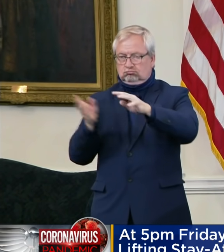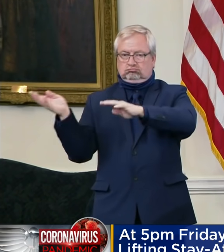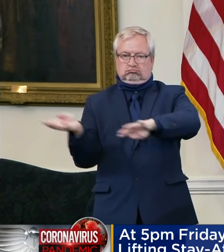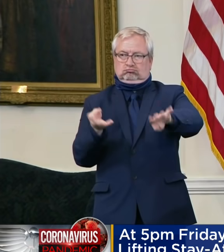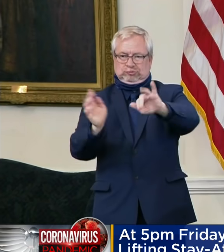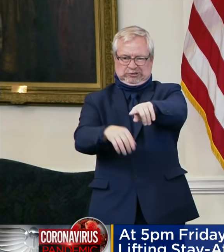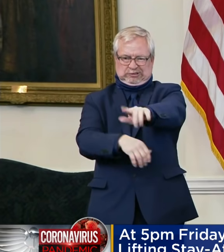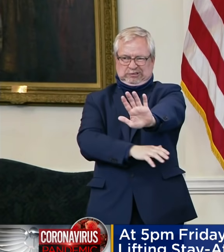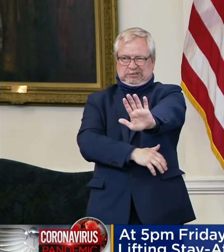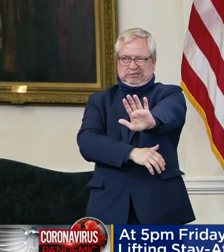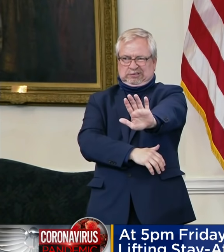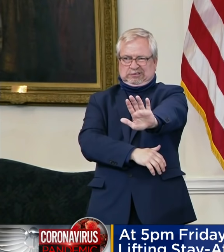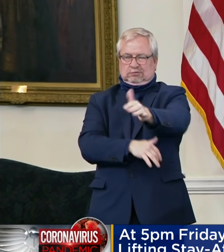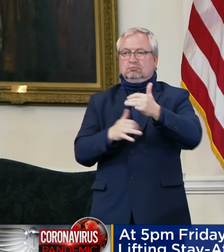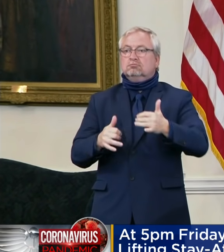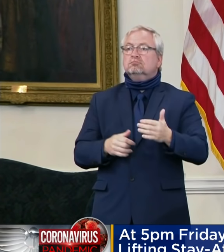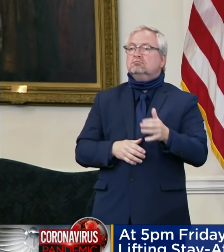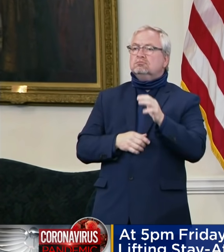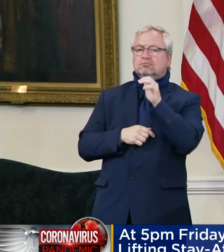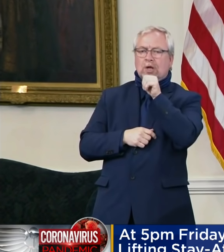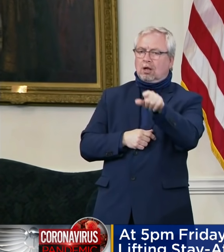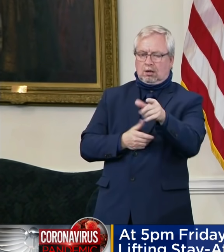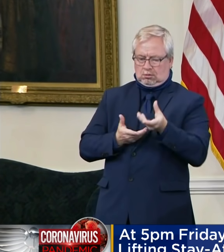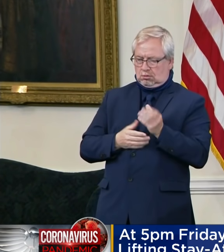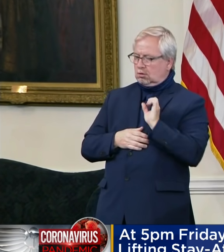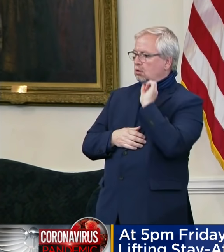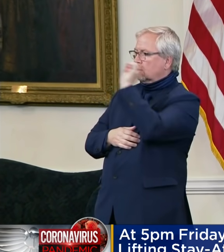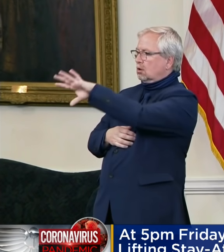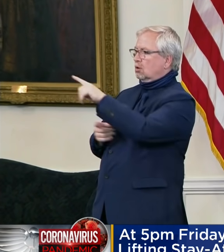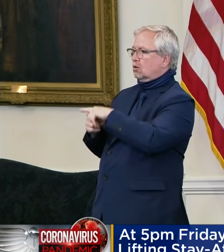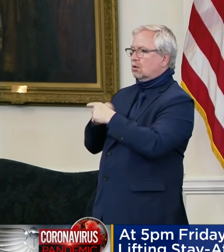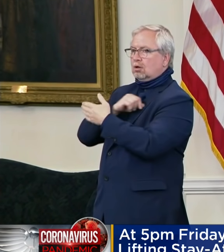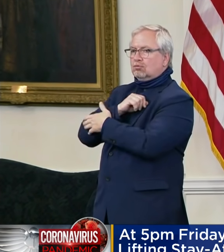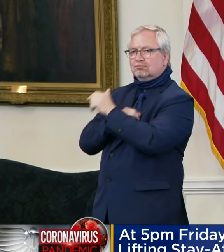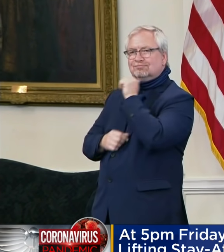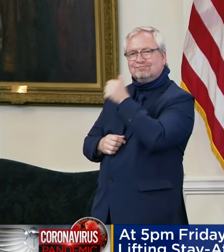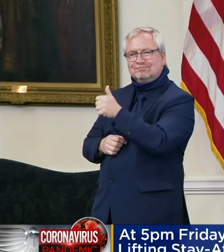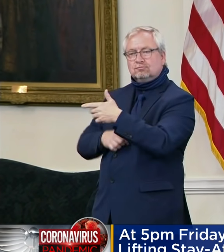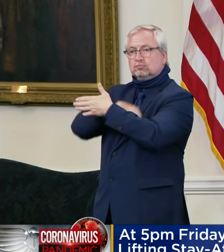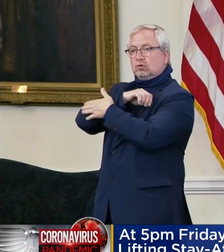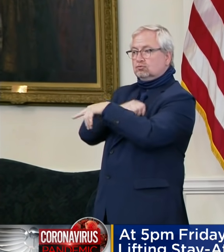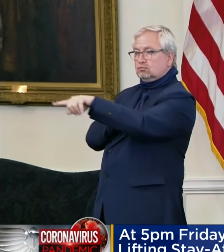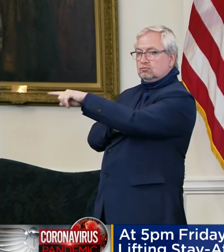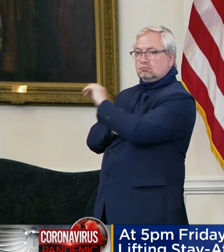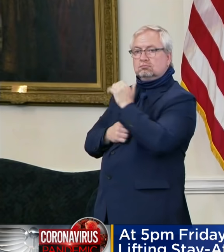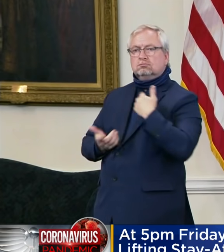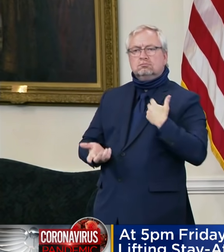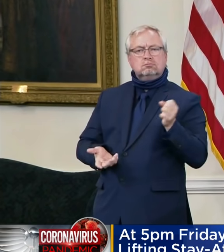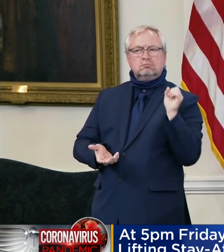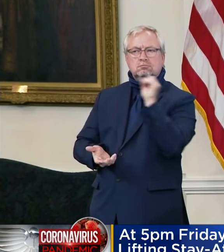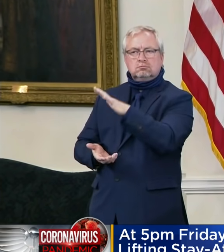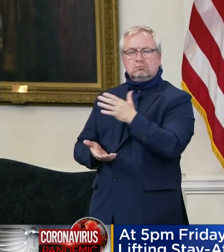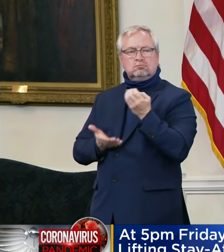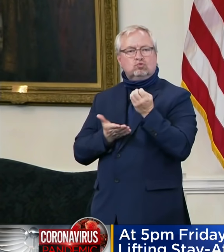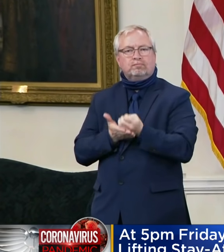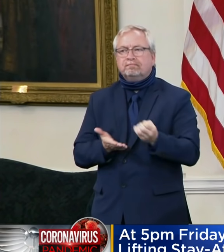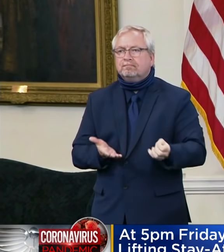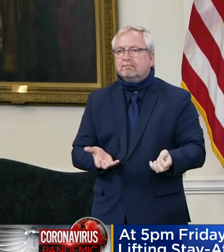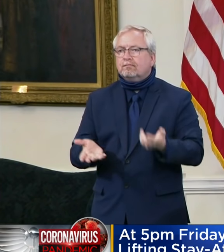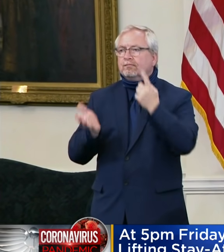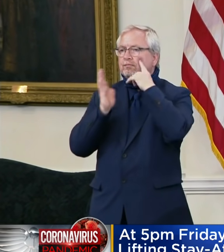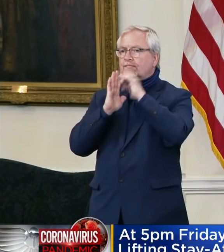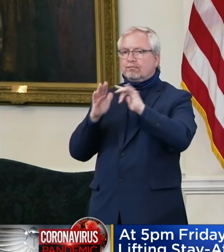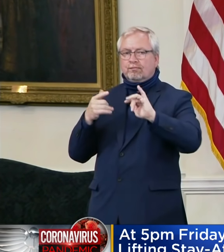to anywhere. What goes out to the counties are the swabs and the extraction